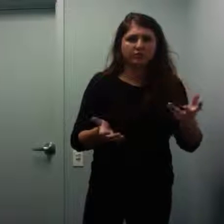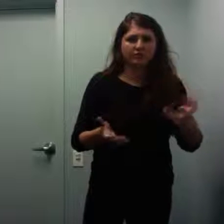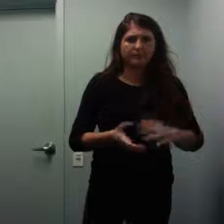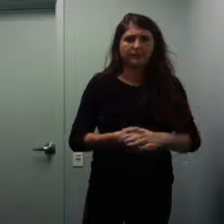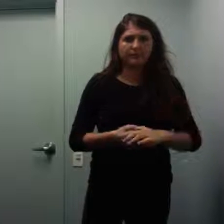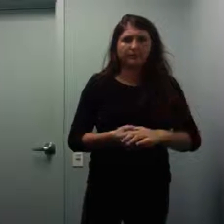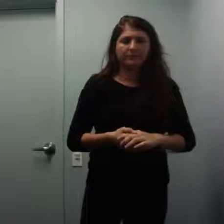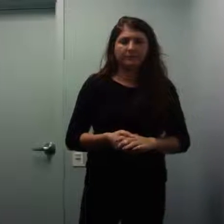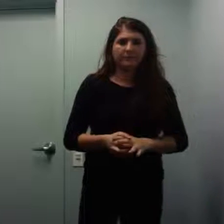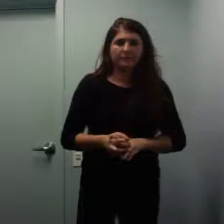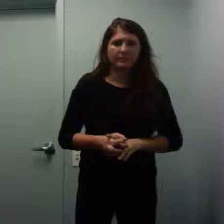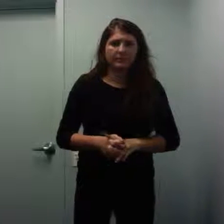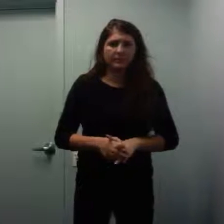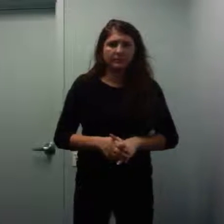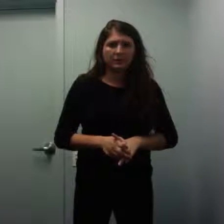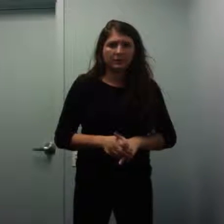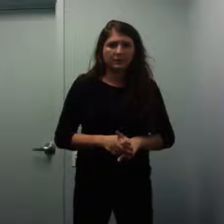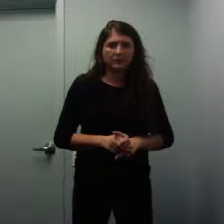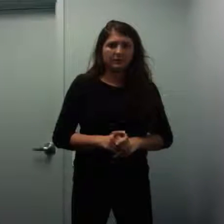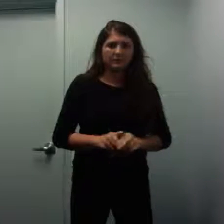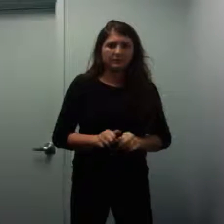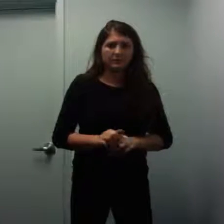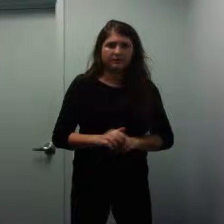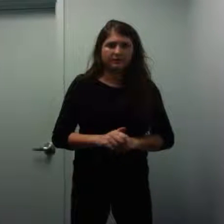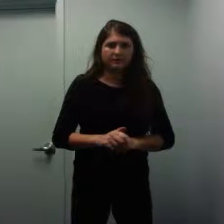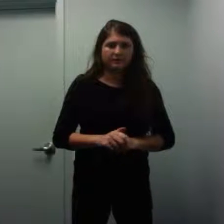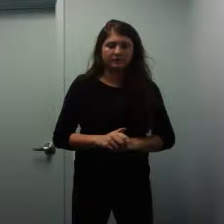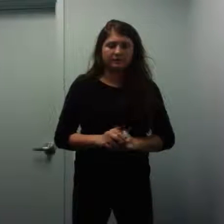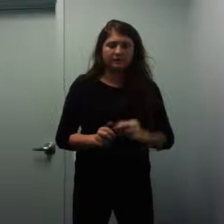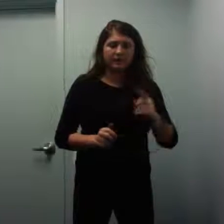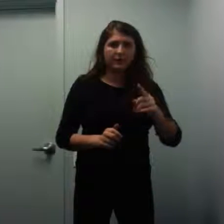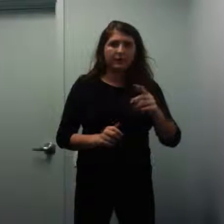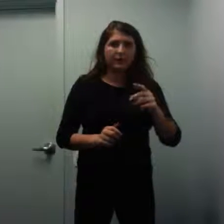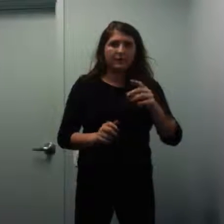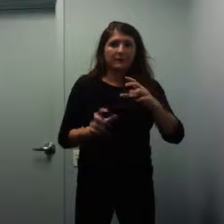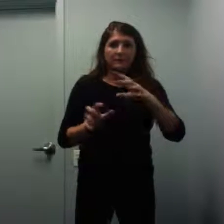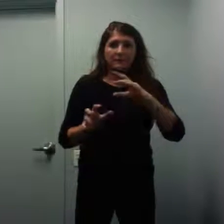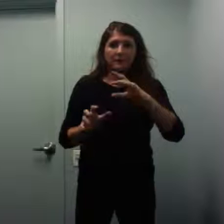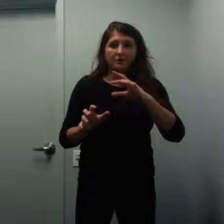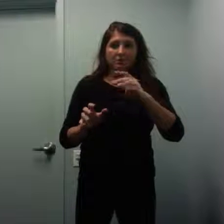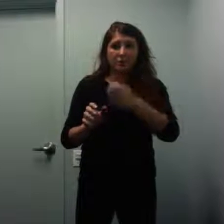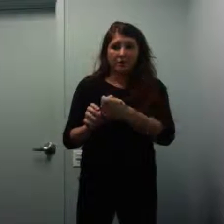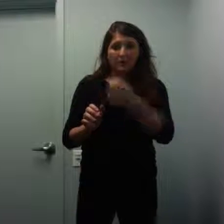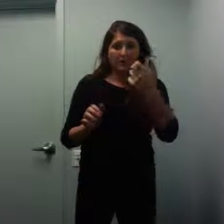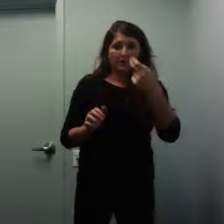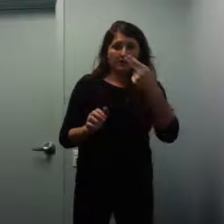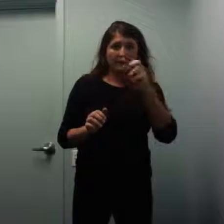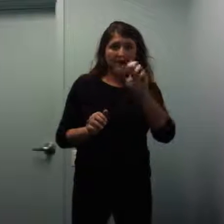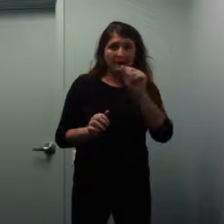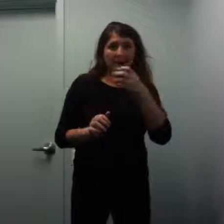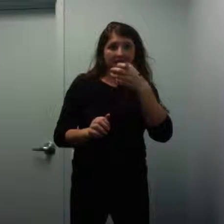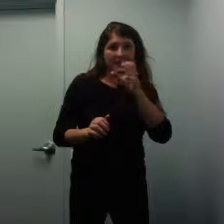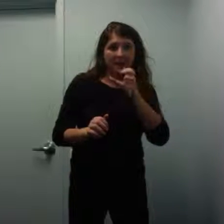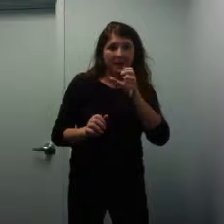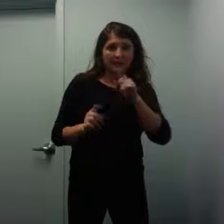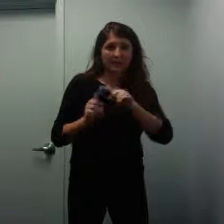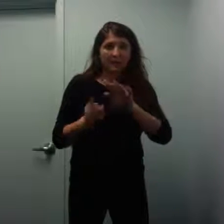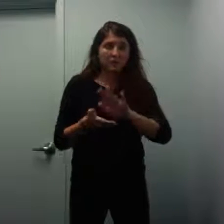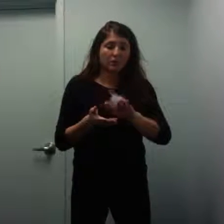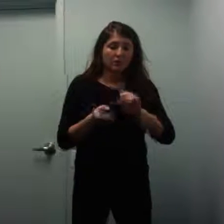Curtis? You have to take the heat out of it to make it go from a gas form to a liquid form. Okay, what's another way